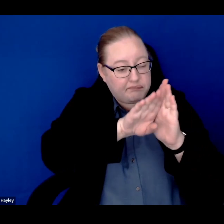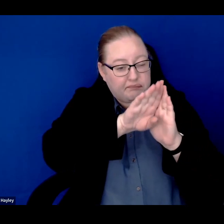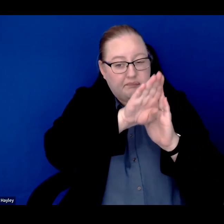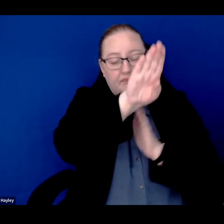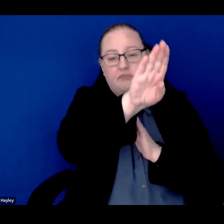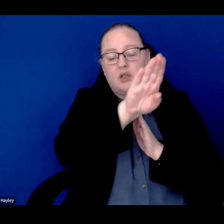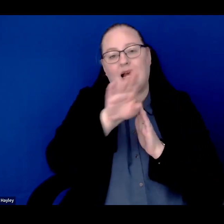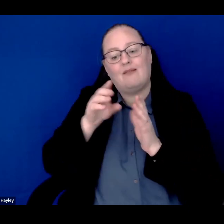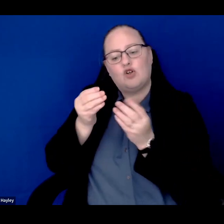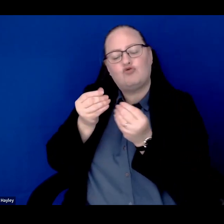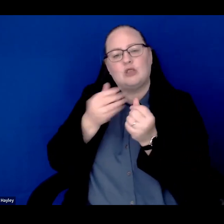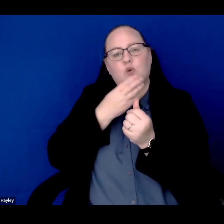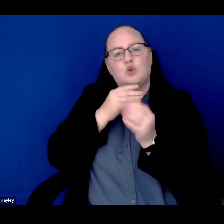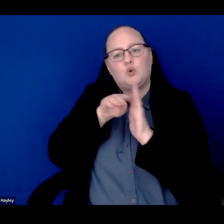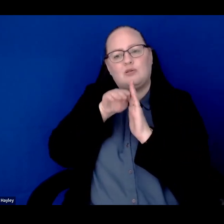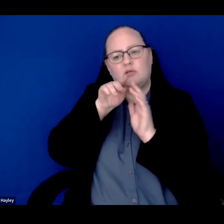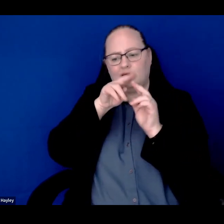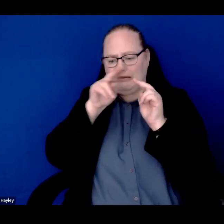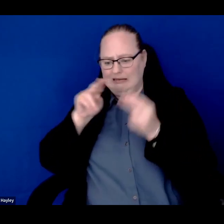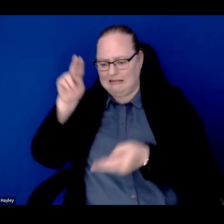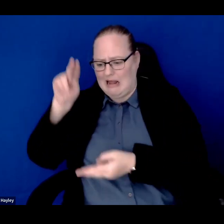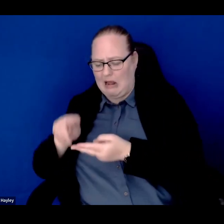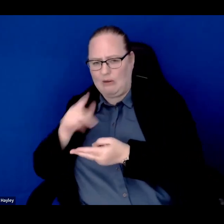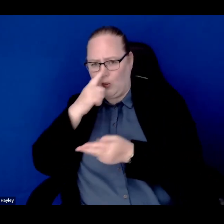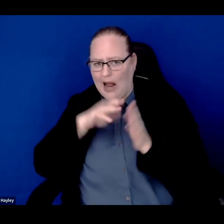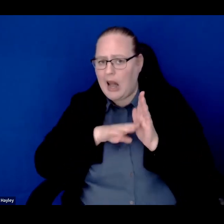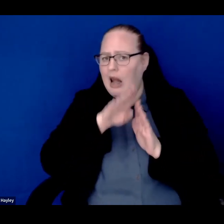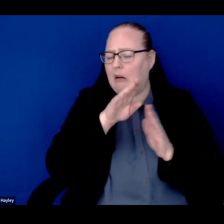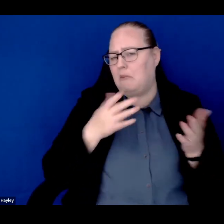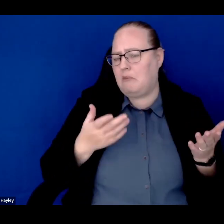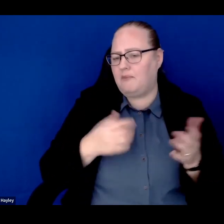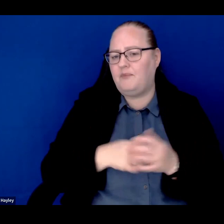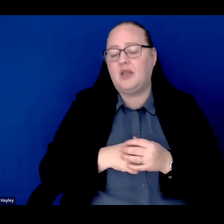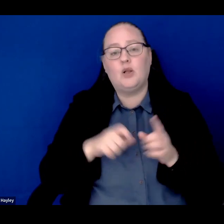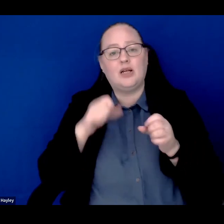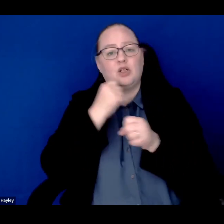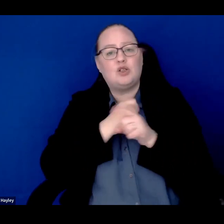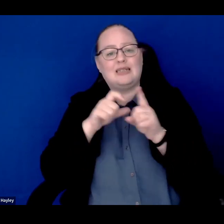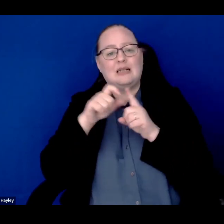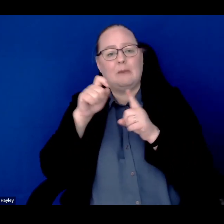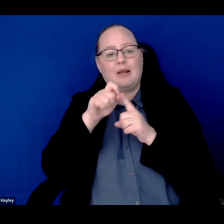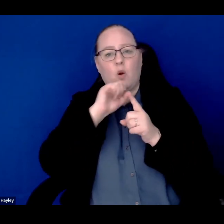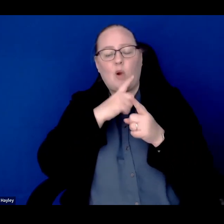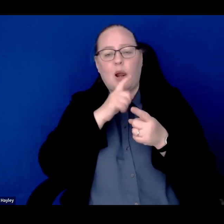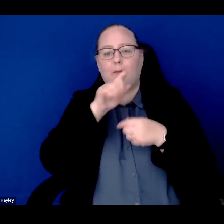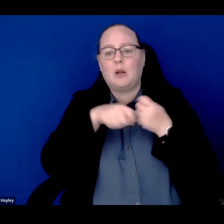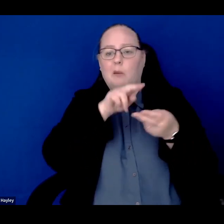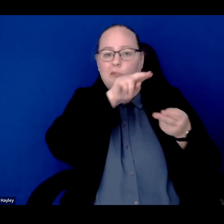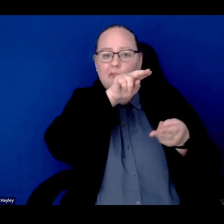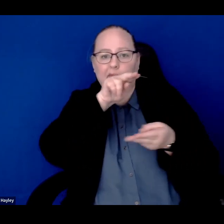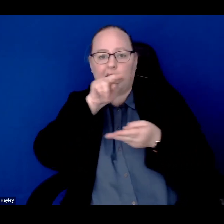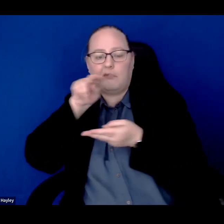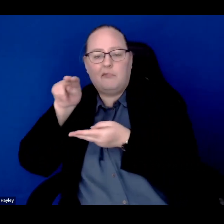use declines? Do you think that GDP will come to a kind of stationary state where we're not